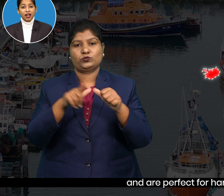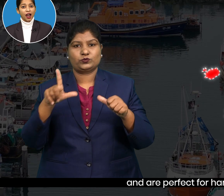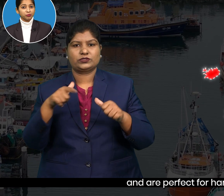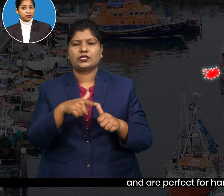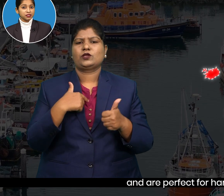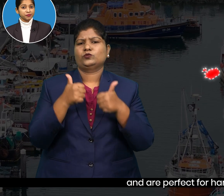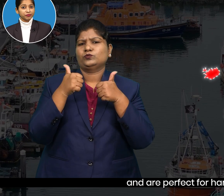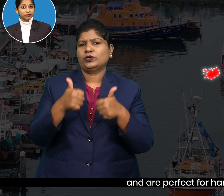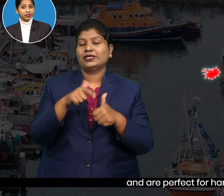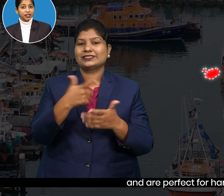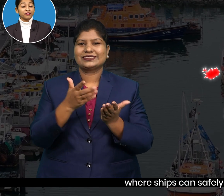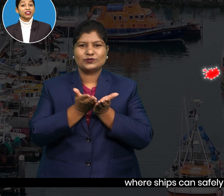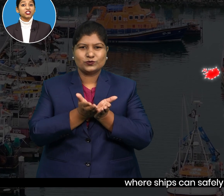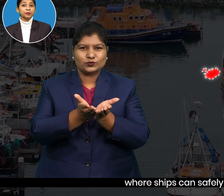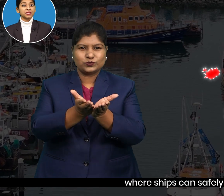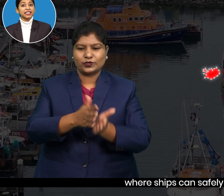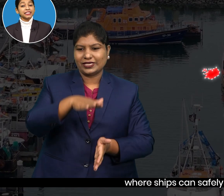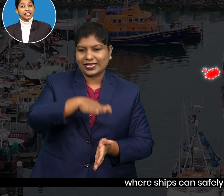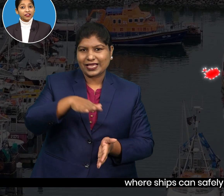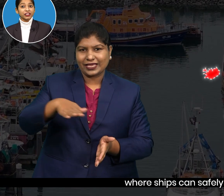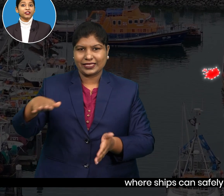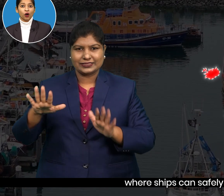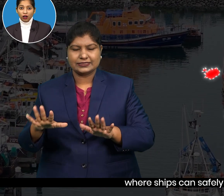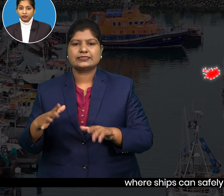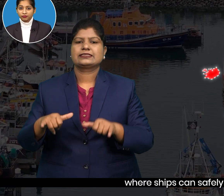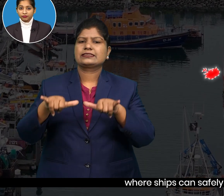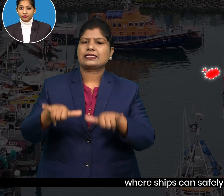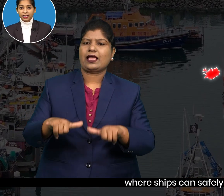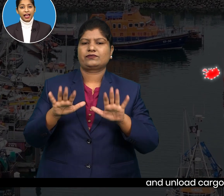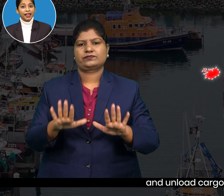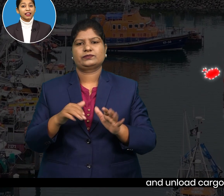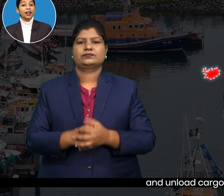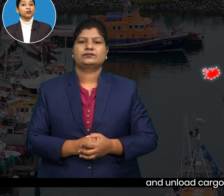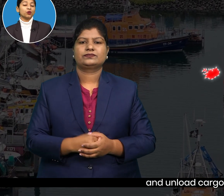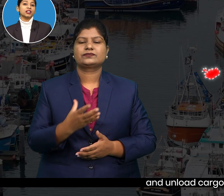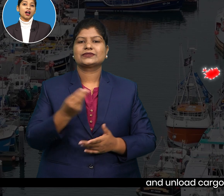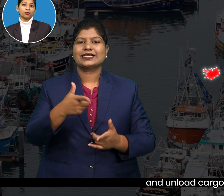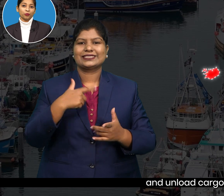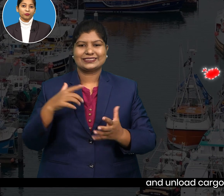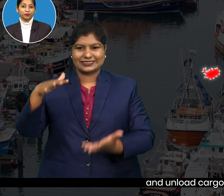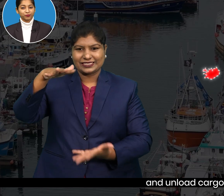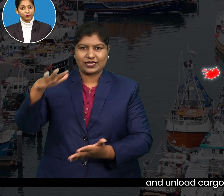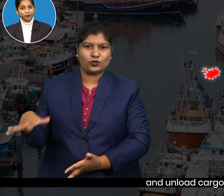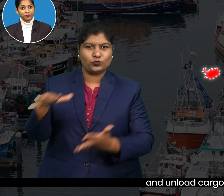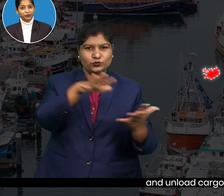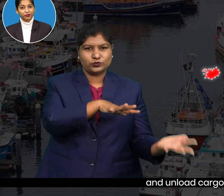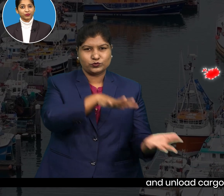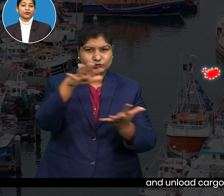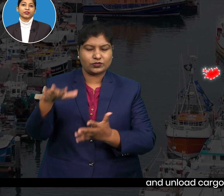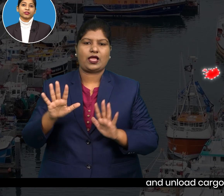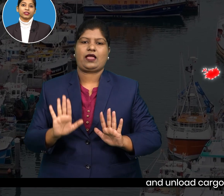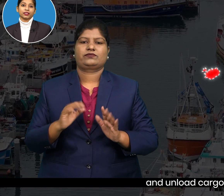for harbours where ships can safely dock and unload cargo.